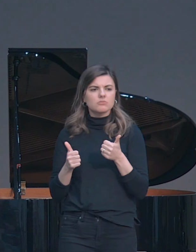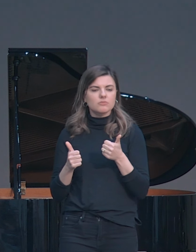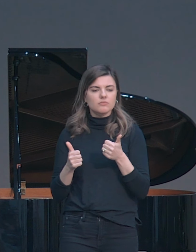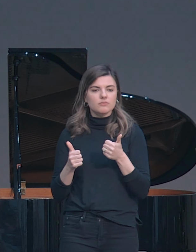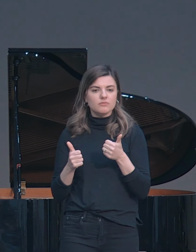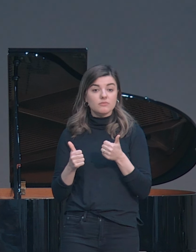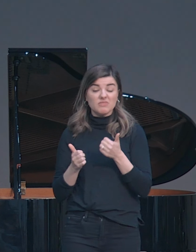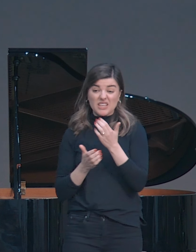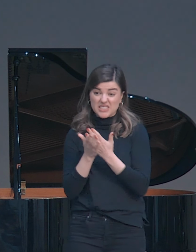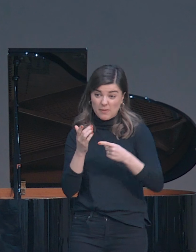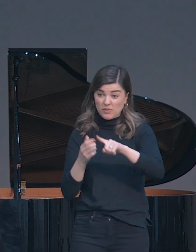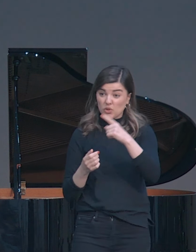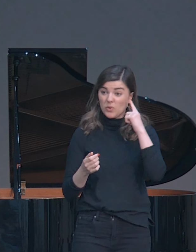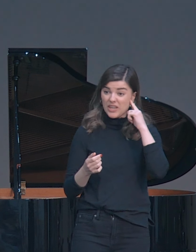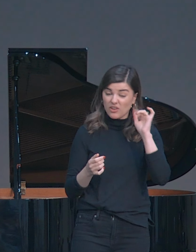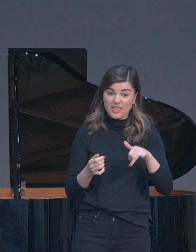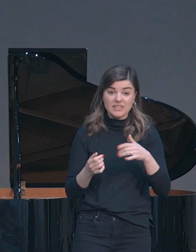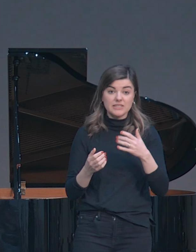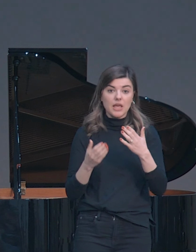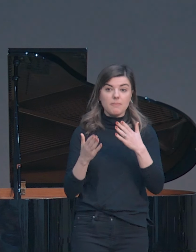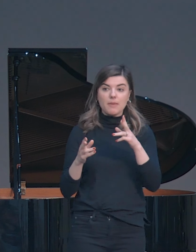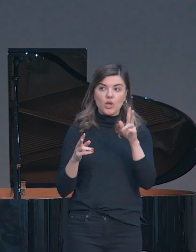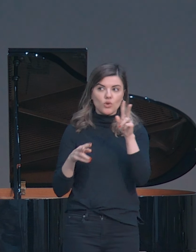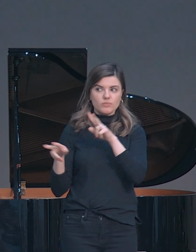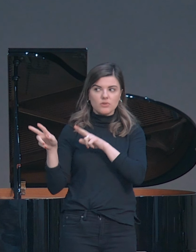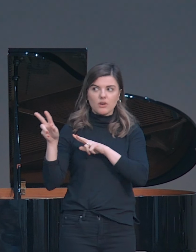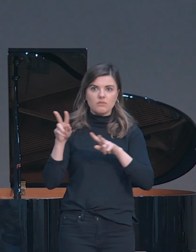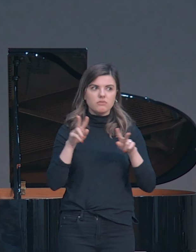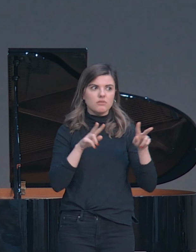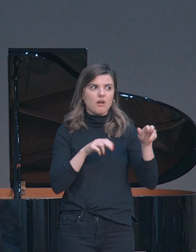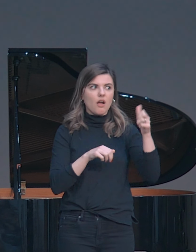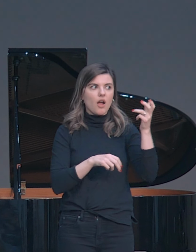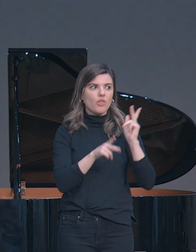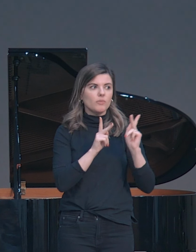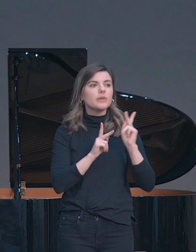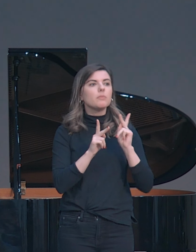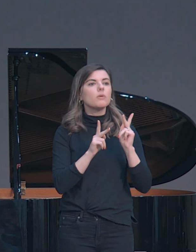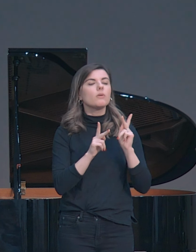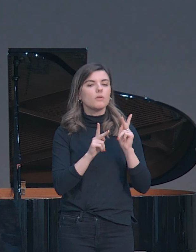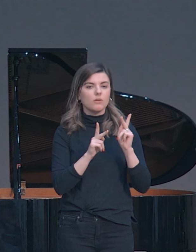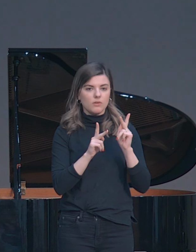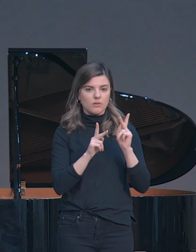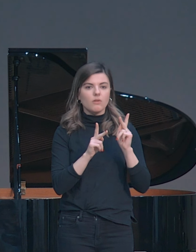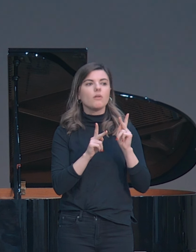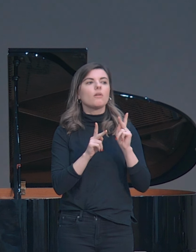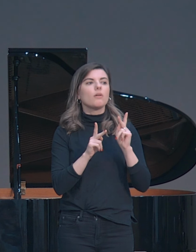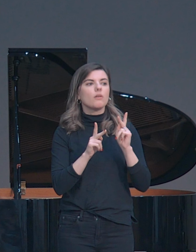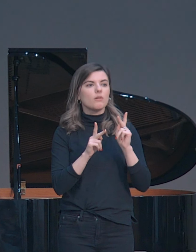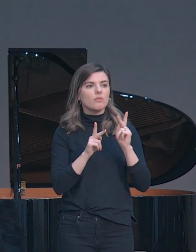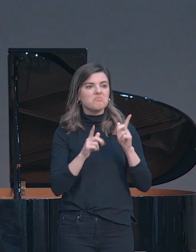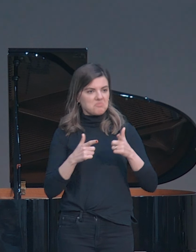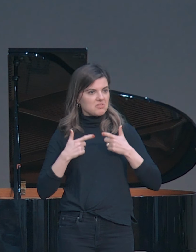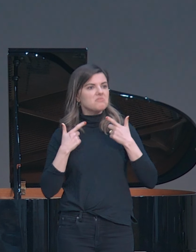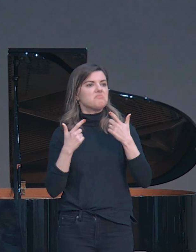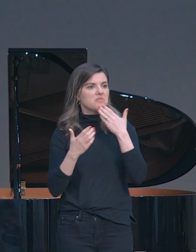Some hearing this may have considered those they observed to already be living to this lofty